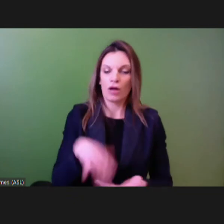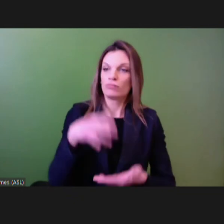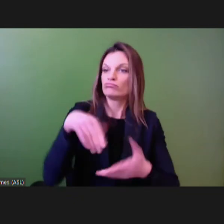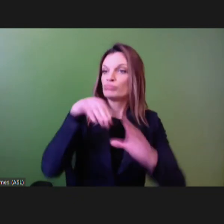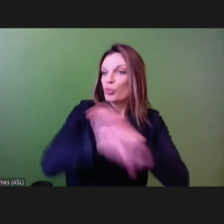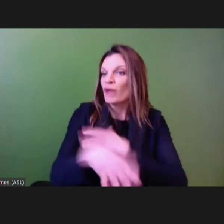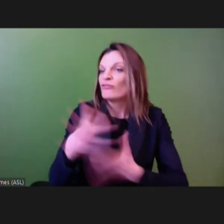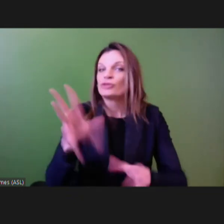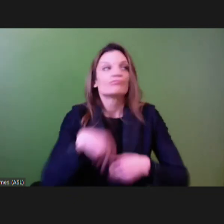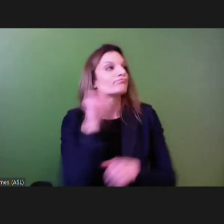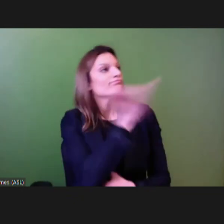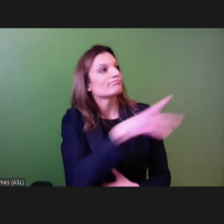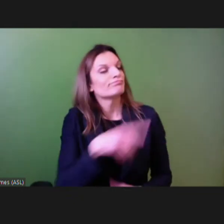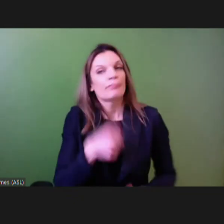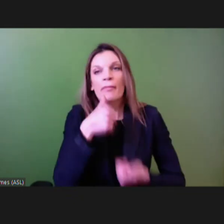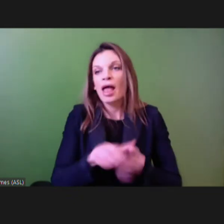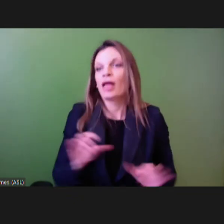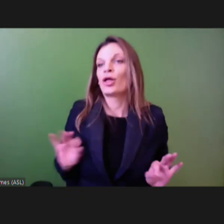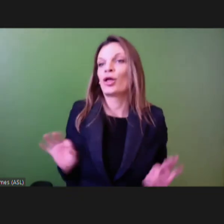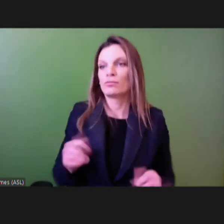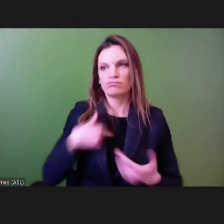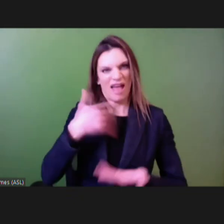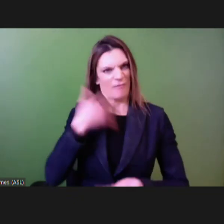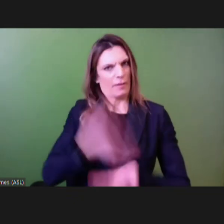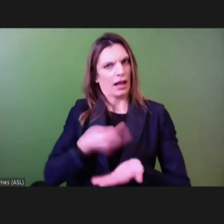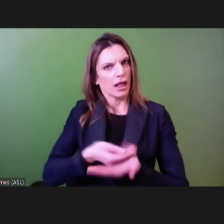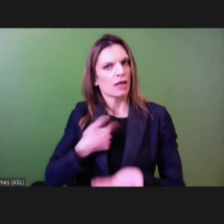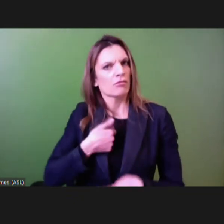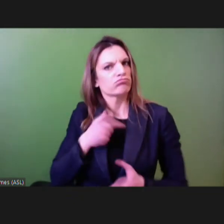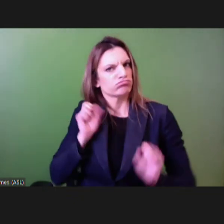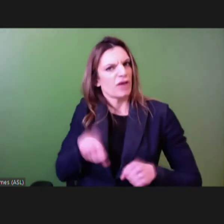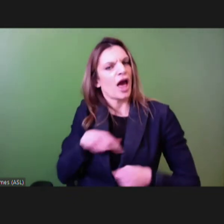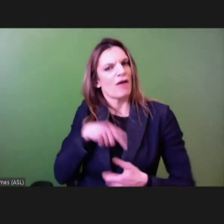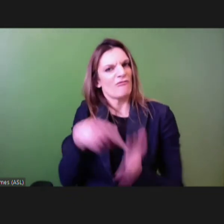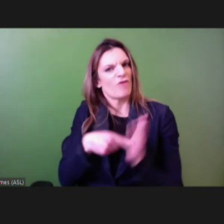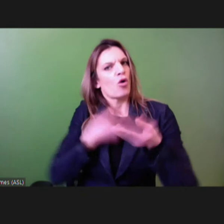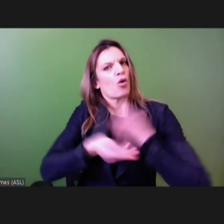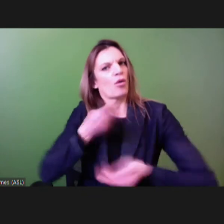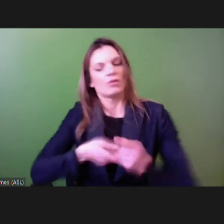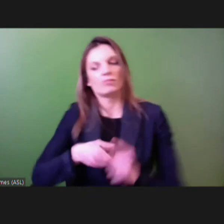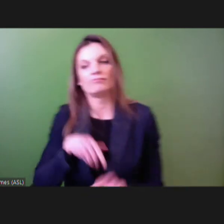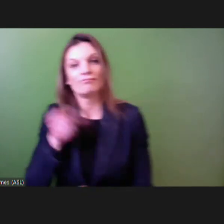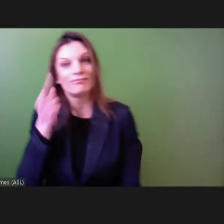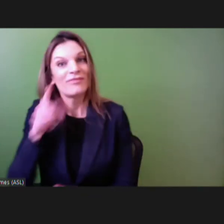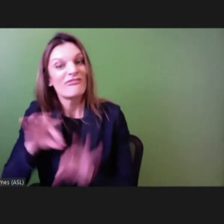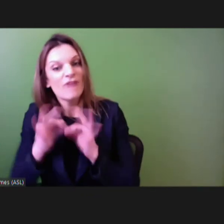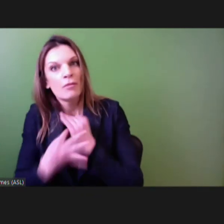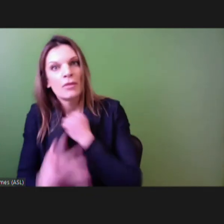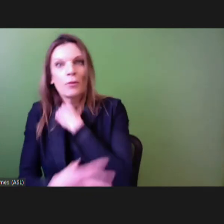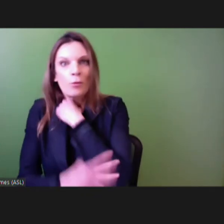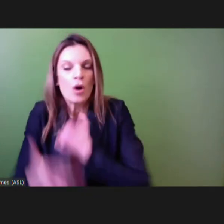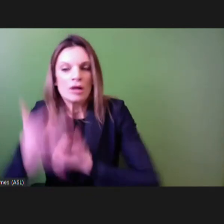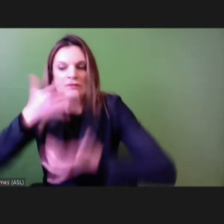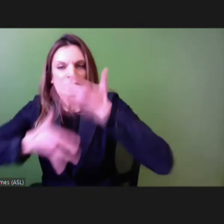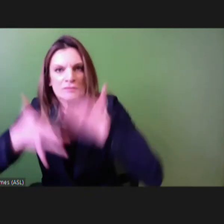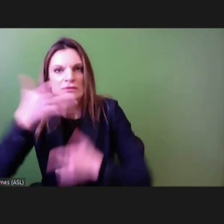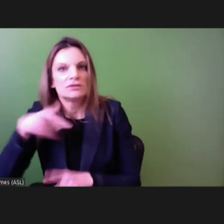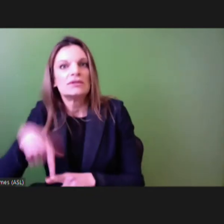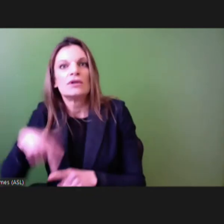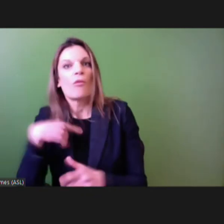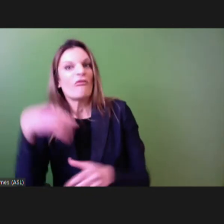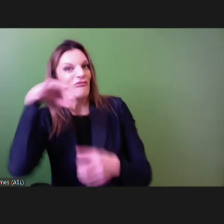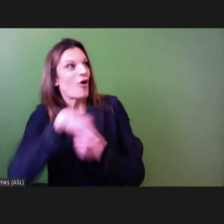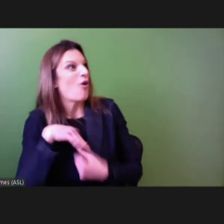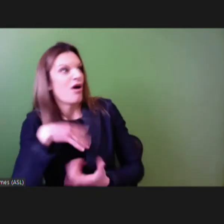family without computers, without a car, has a far harder time voting than the other families. This is